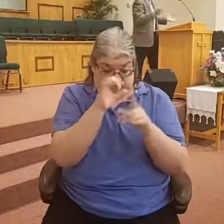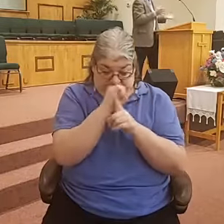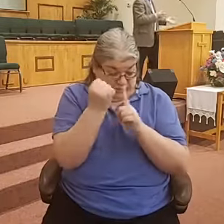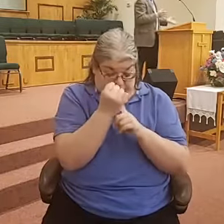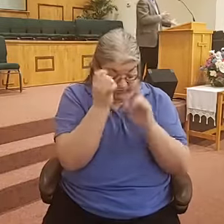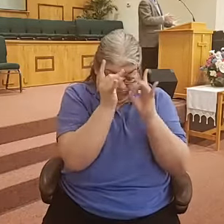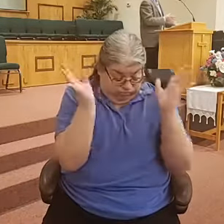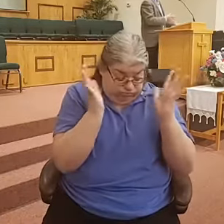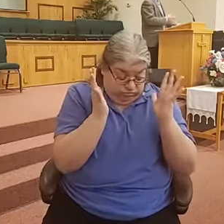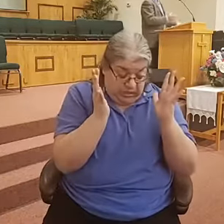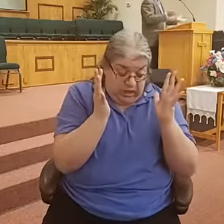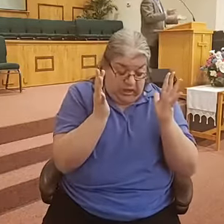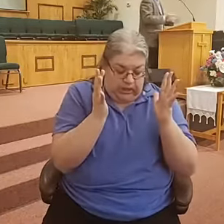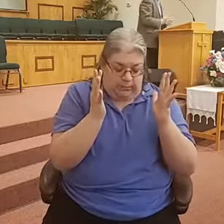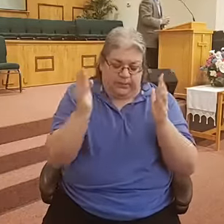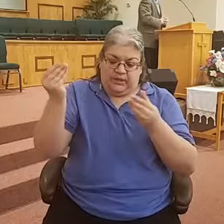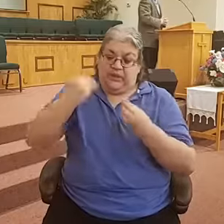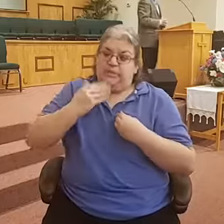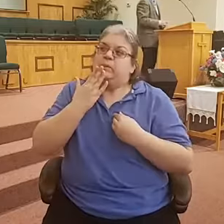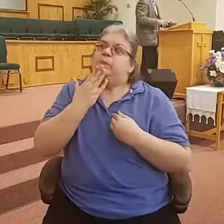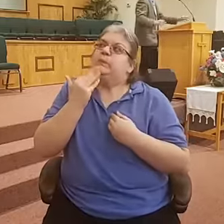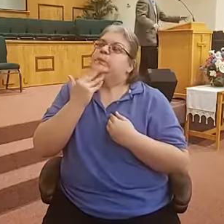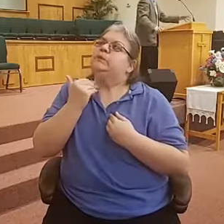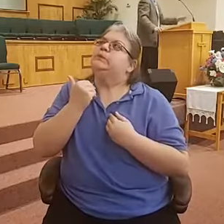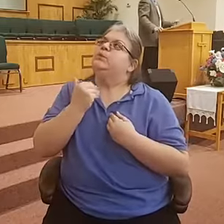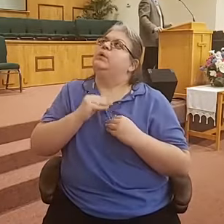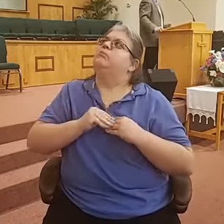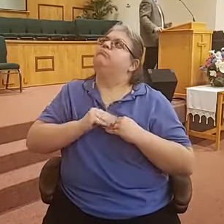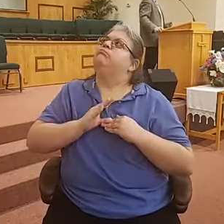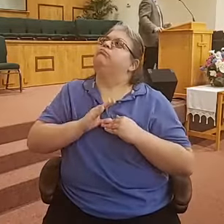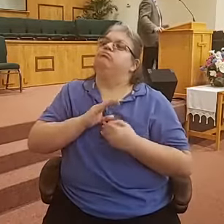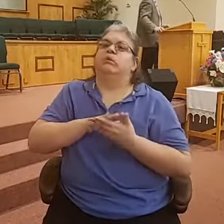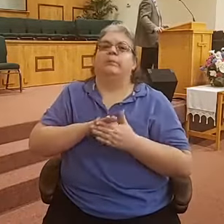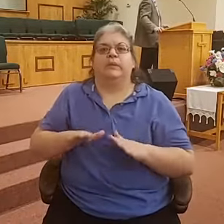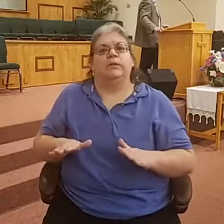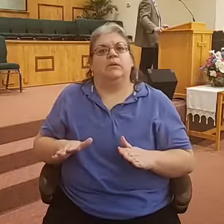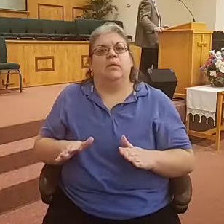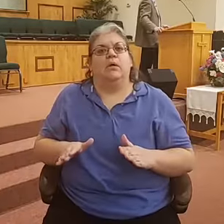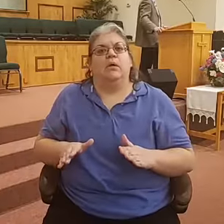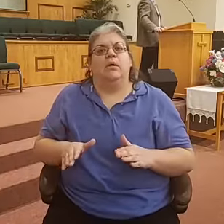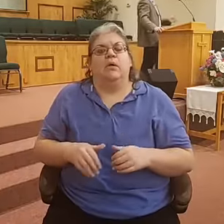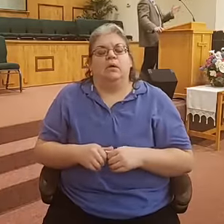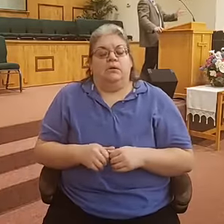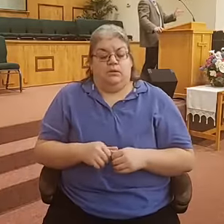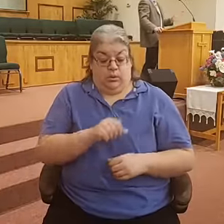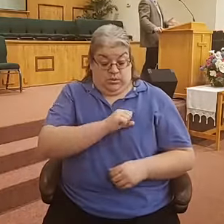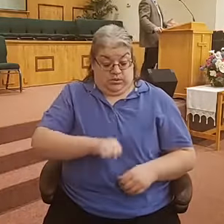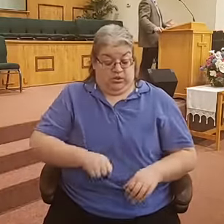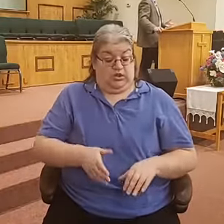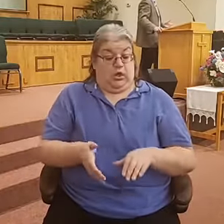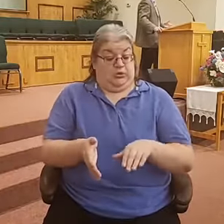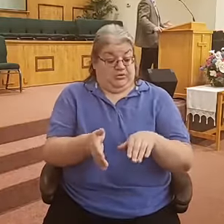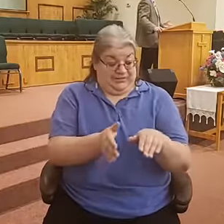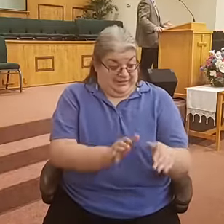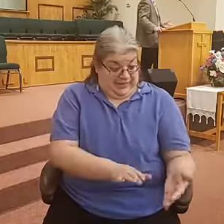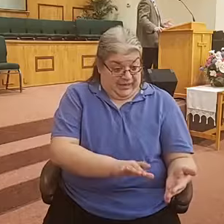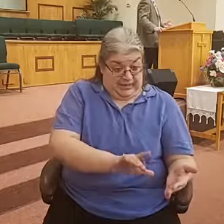But what took place there during these 10 years after Saul dies, David would become